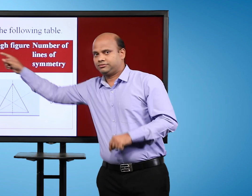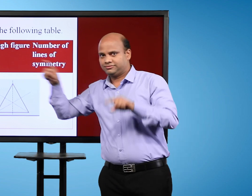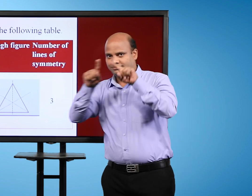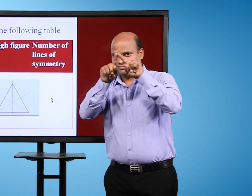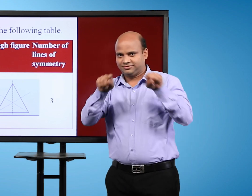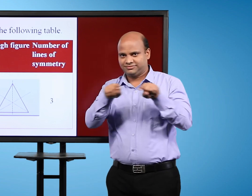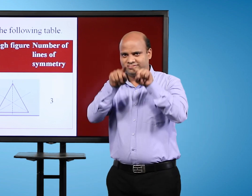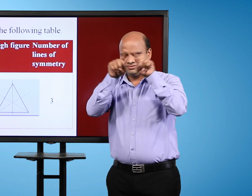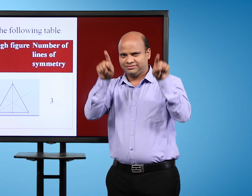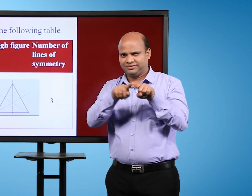Shape,